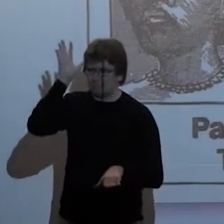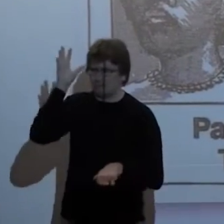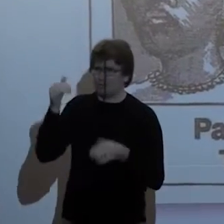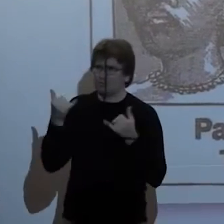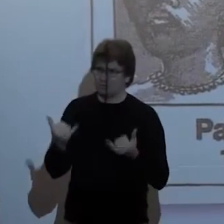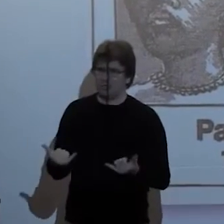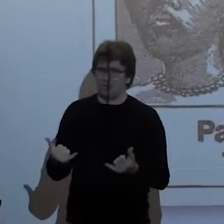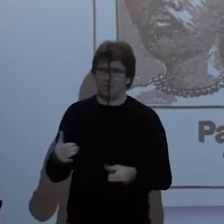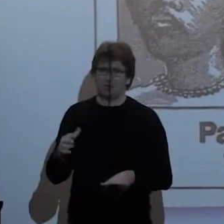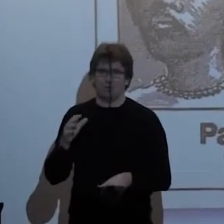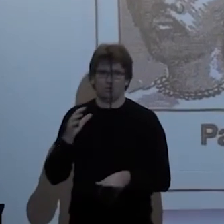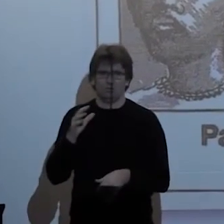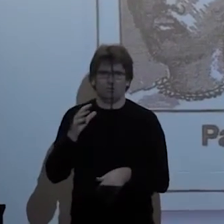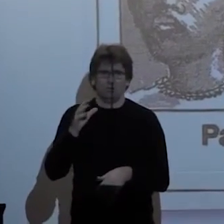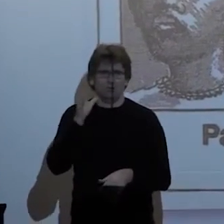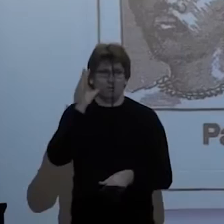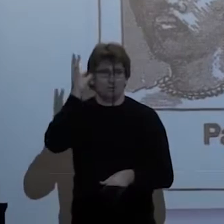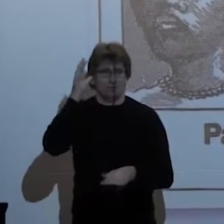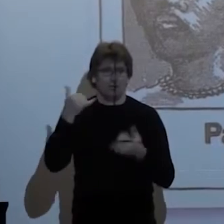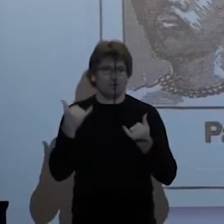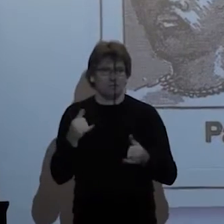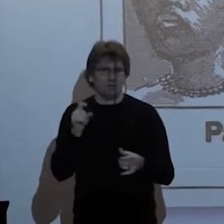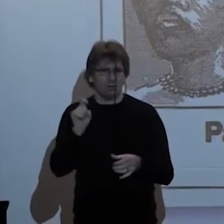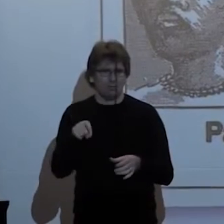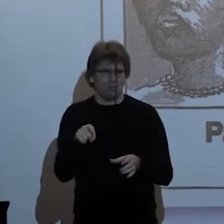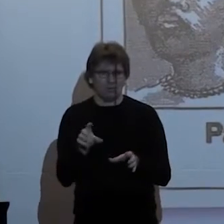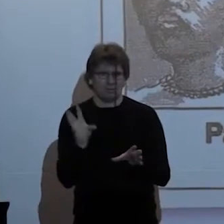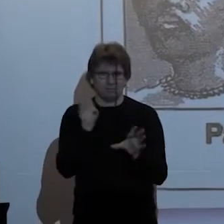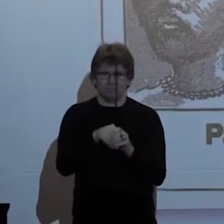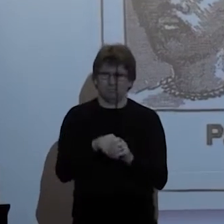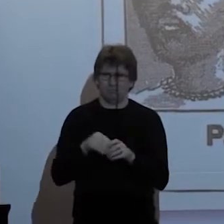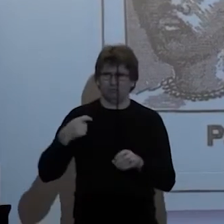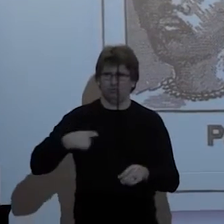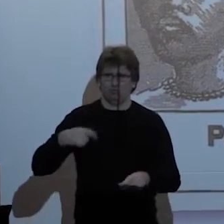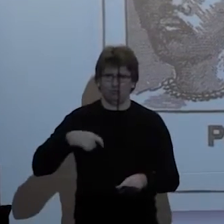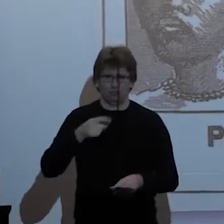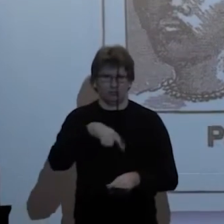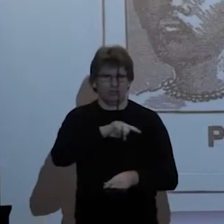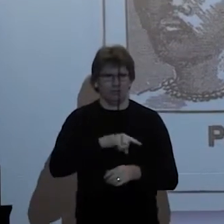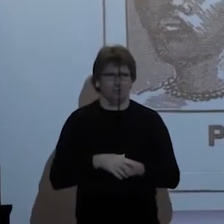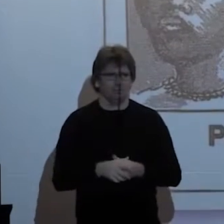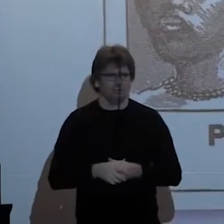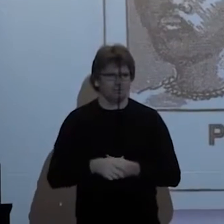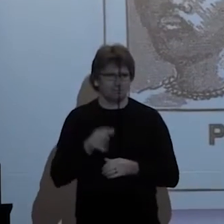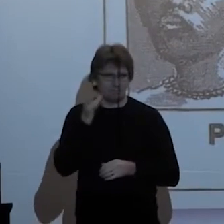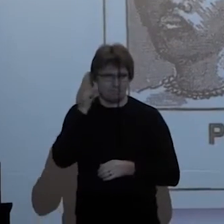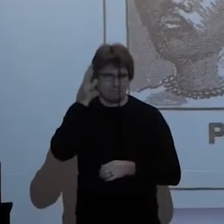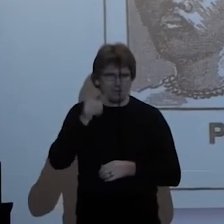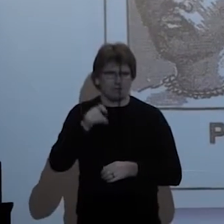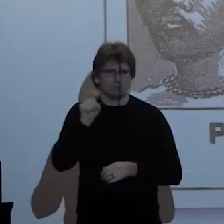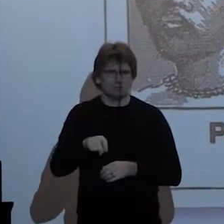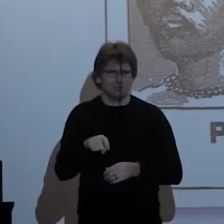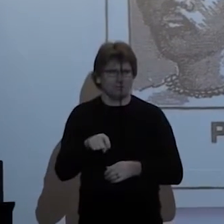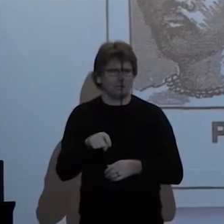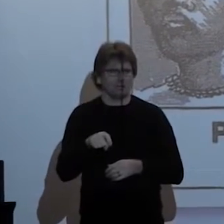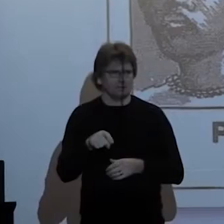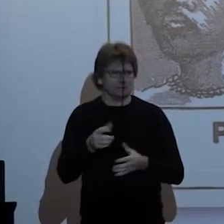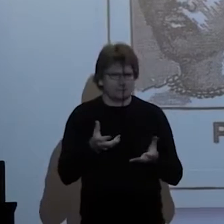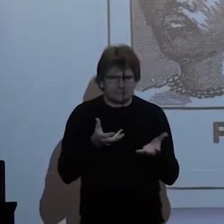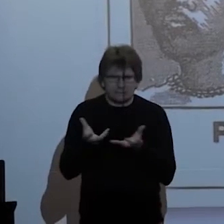In the series, mutant children must be registered. Parents are required by the